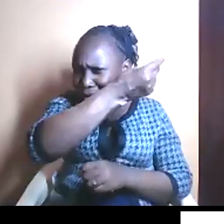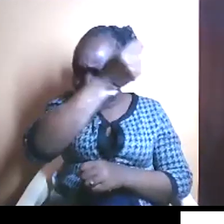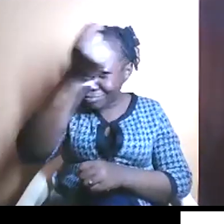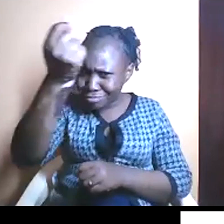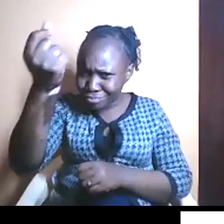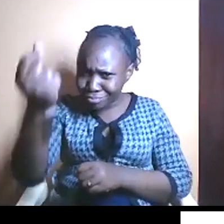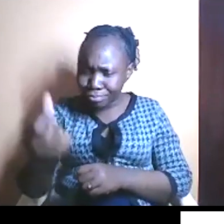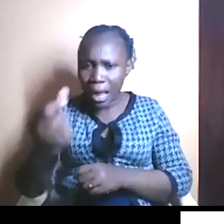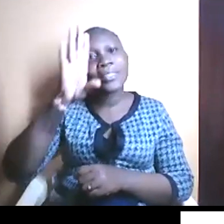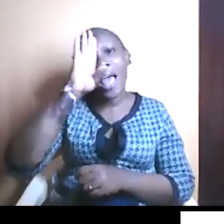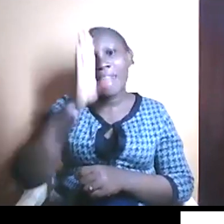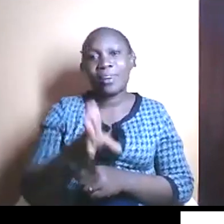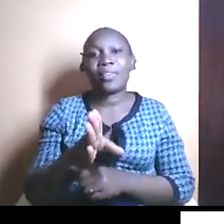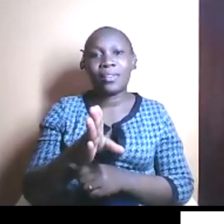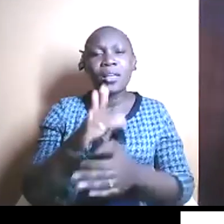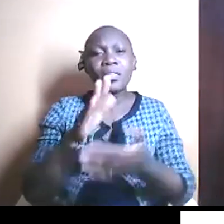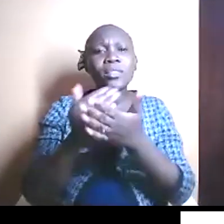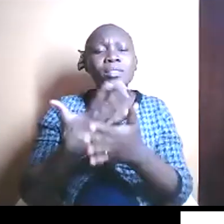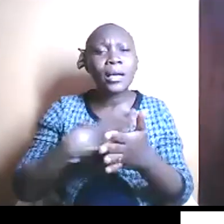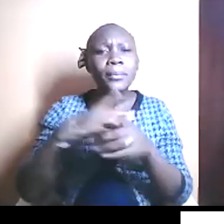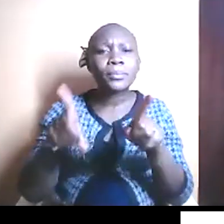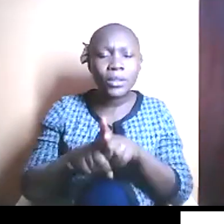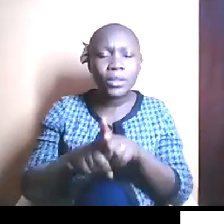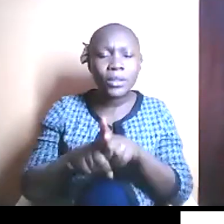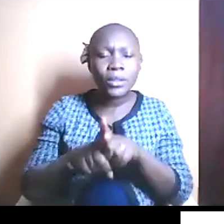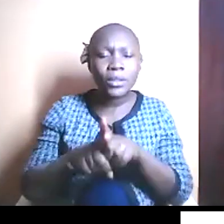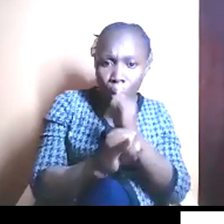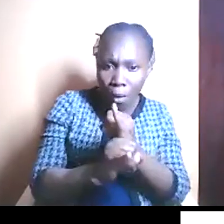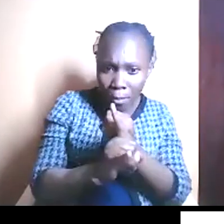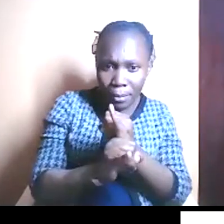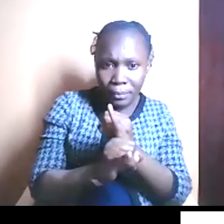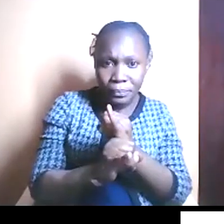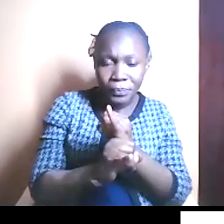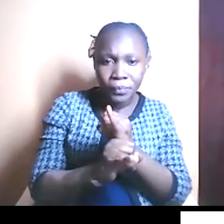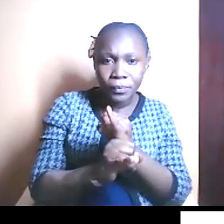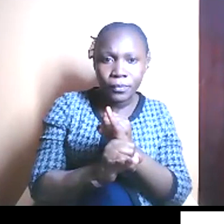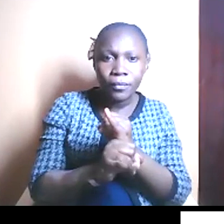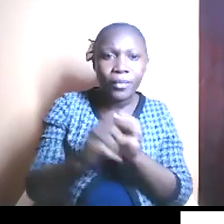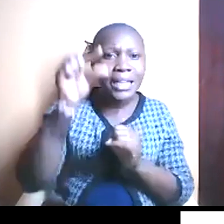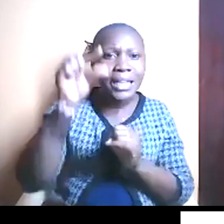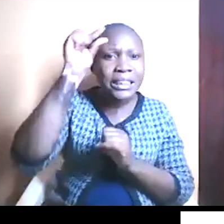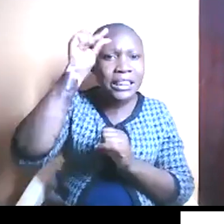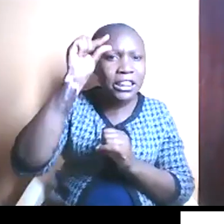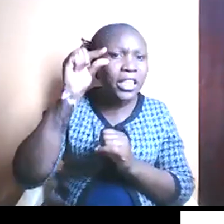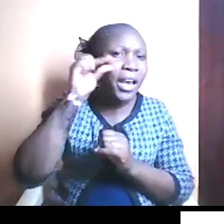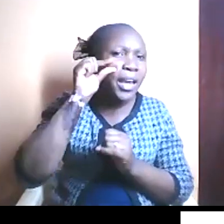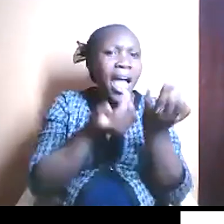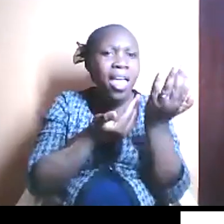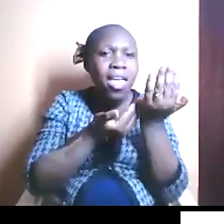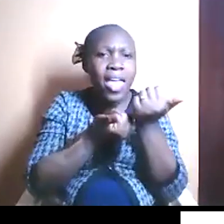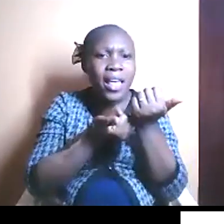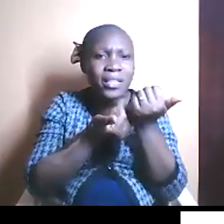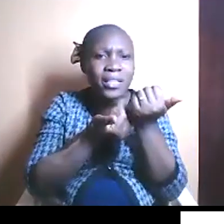Some people also are working jobs where there are many gender expectations. For example, is